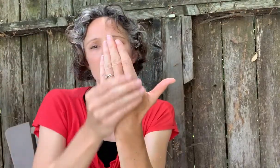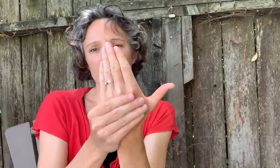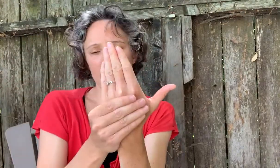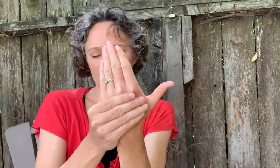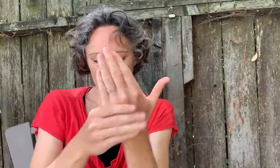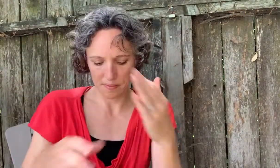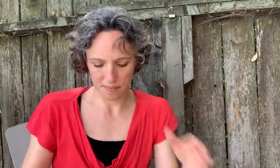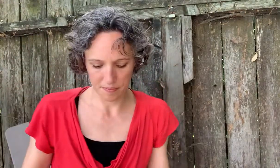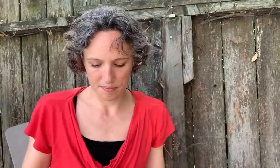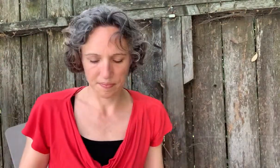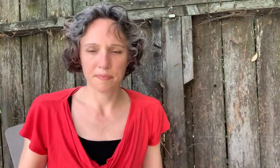mitten.